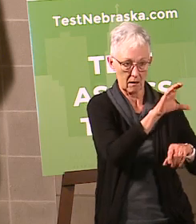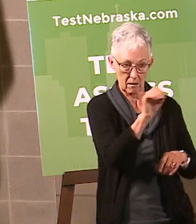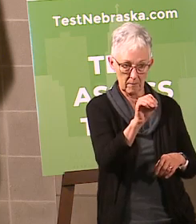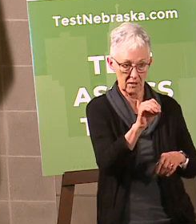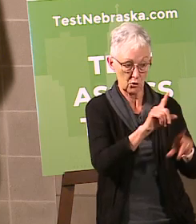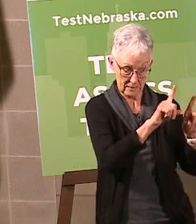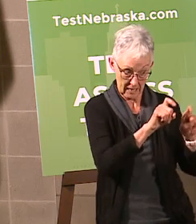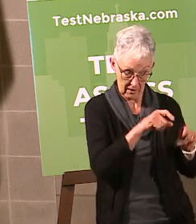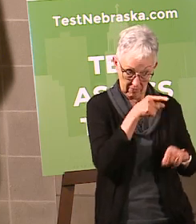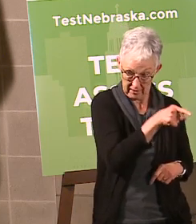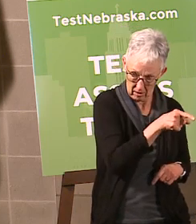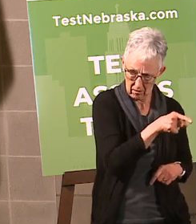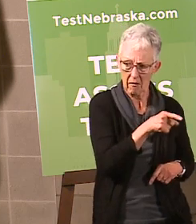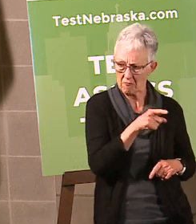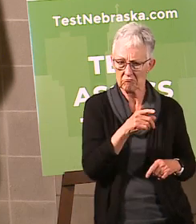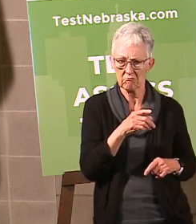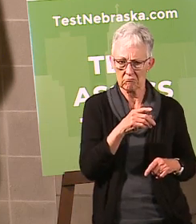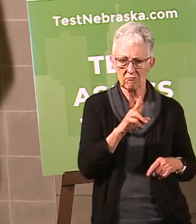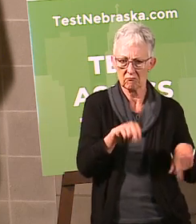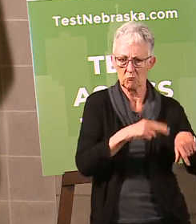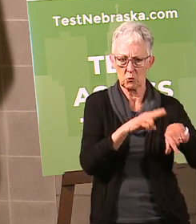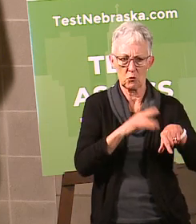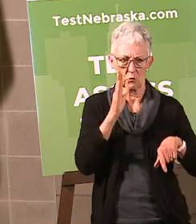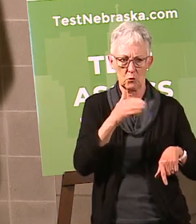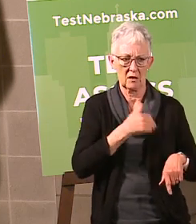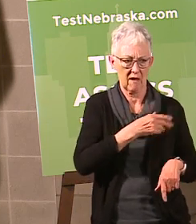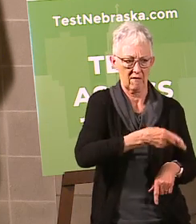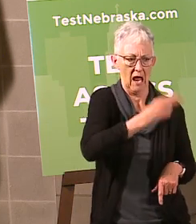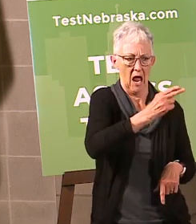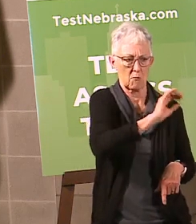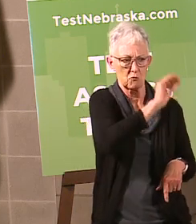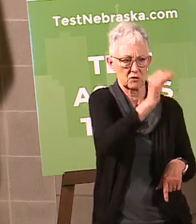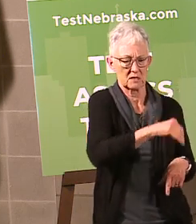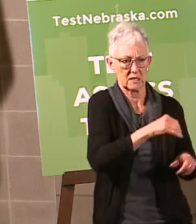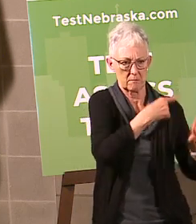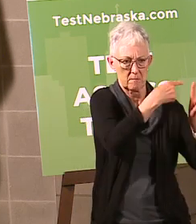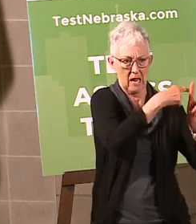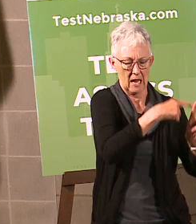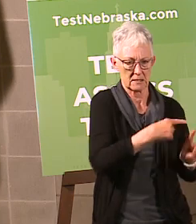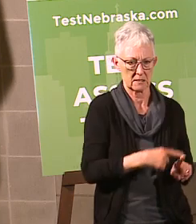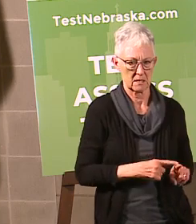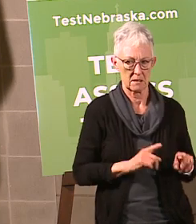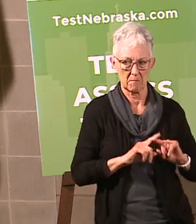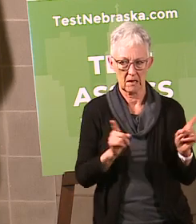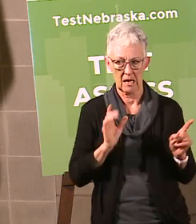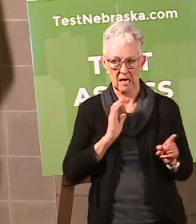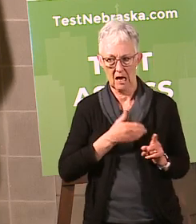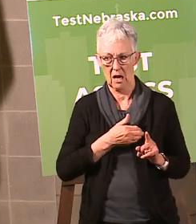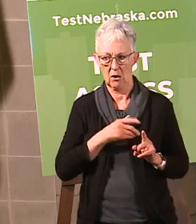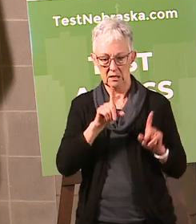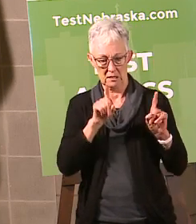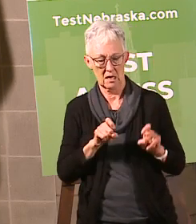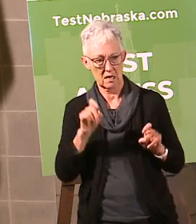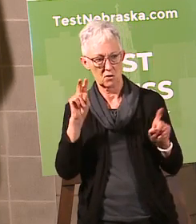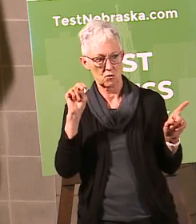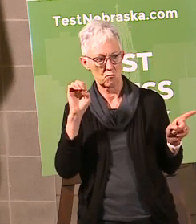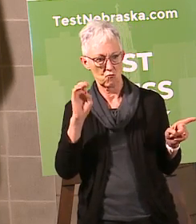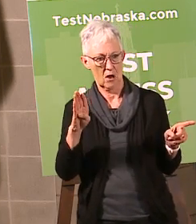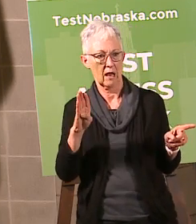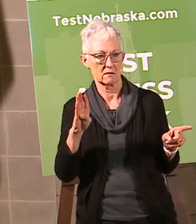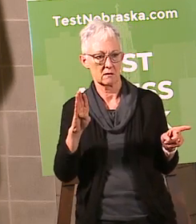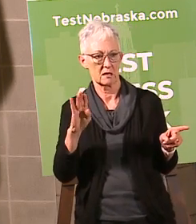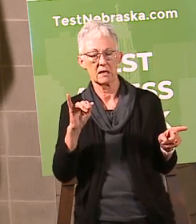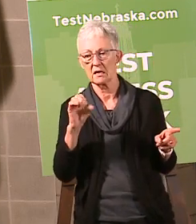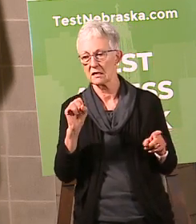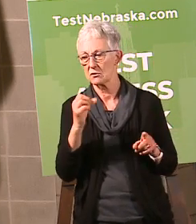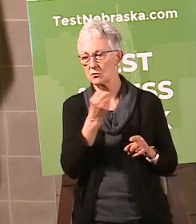but lately, our public health lab has been usually testing at right around 12 to 15% positivity rate on a daily